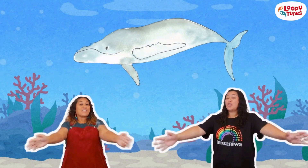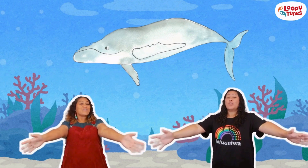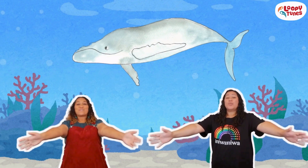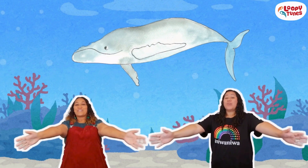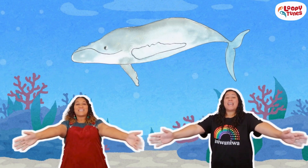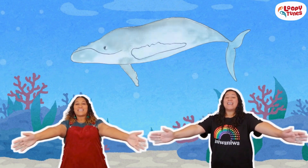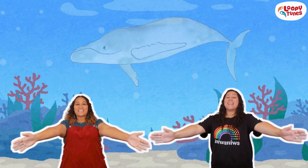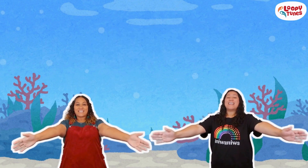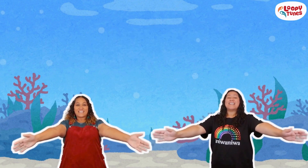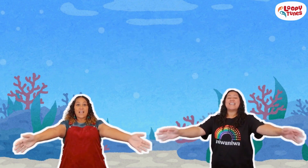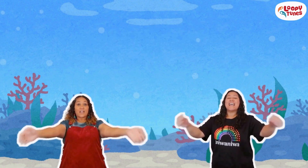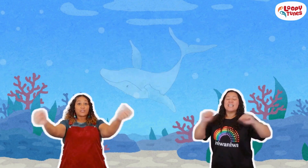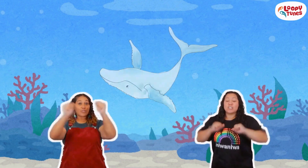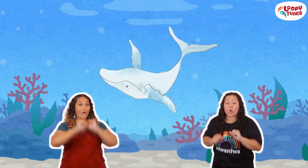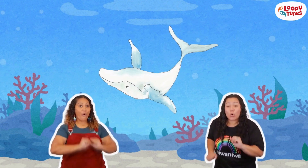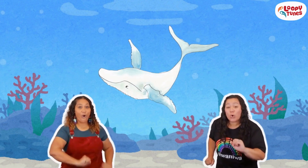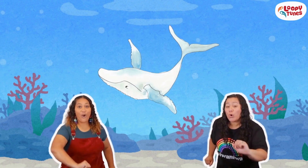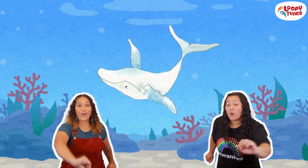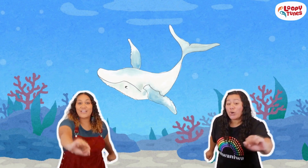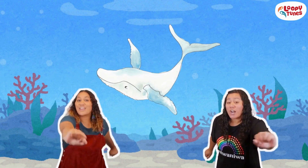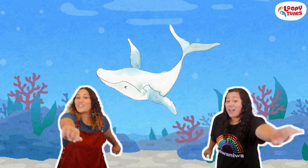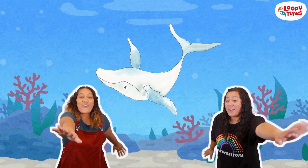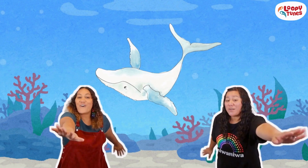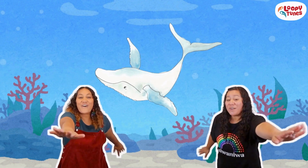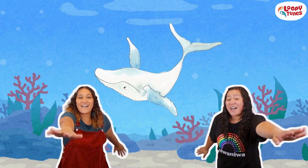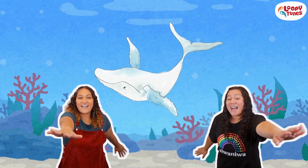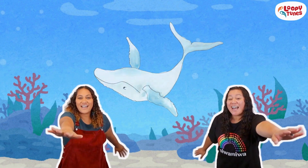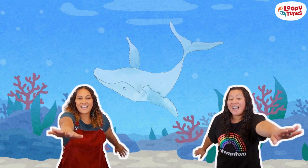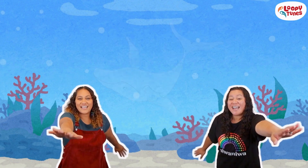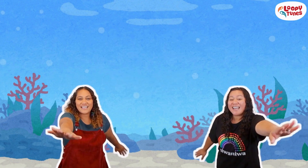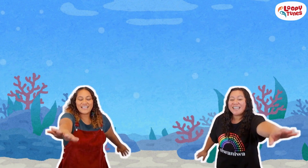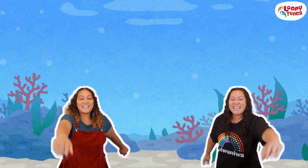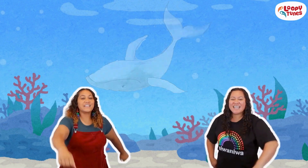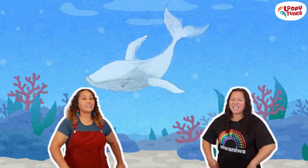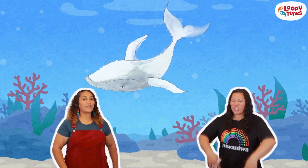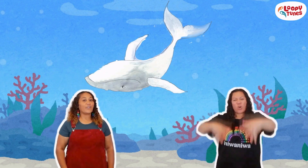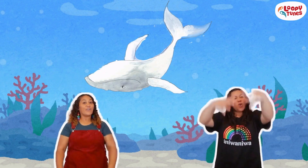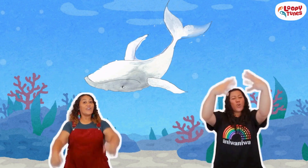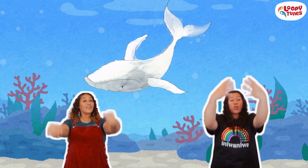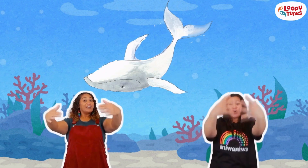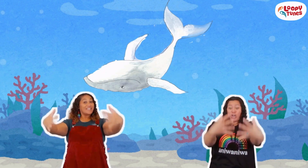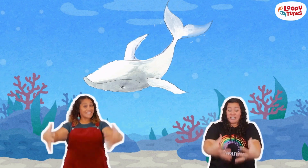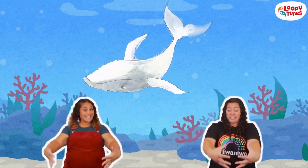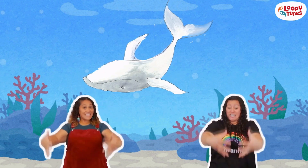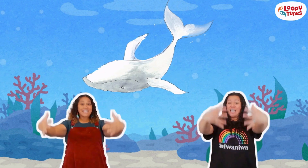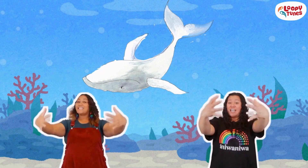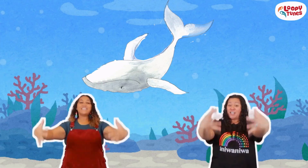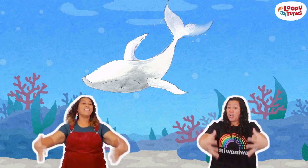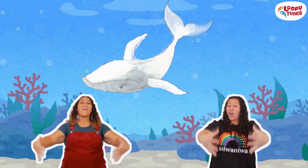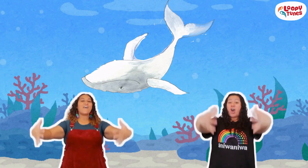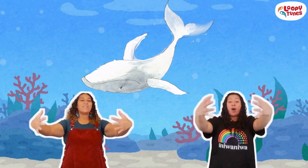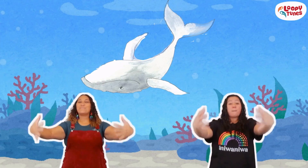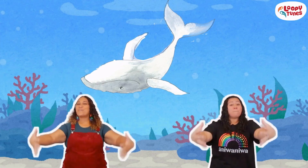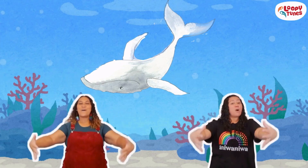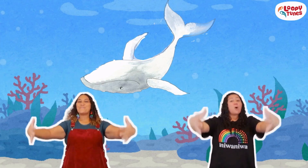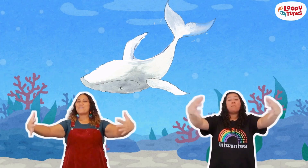Tohorā Nui, Tohorā Roa, Tohorā